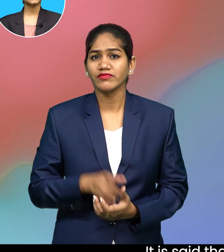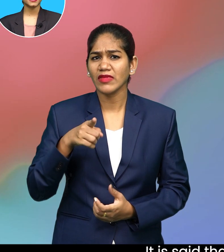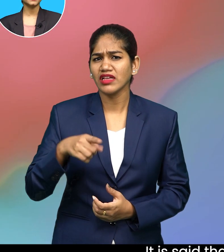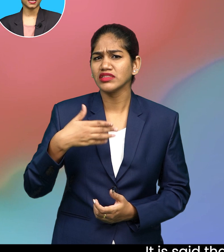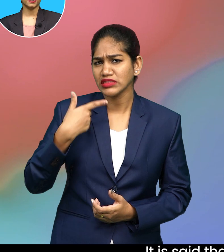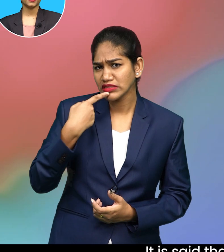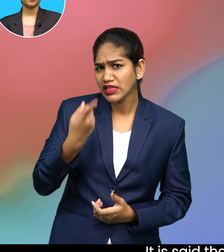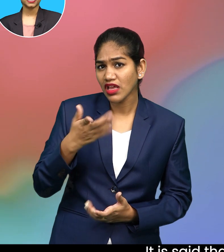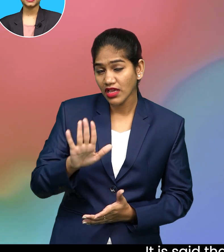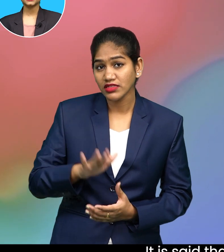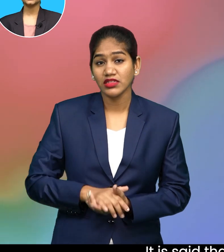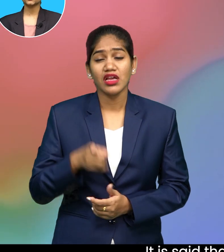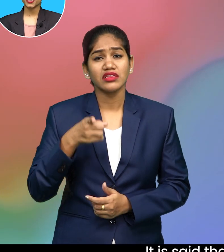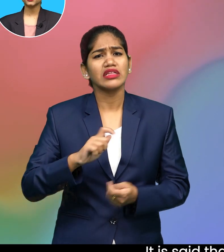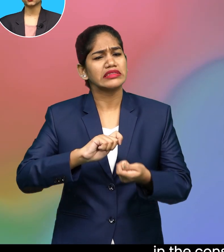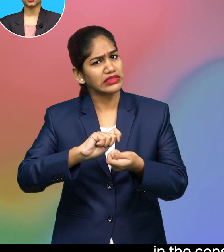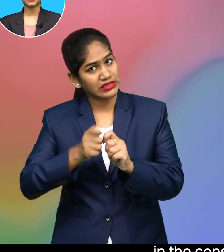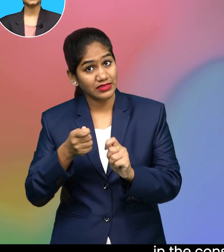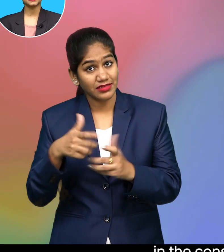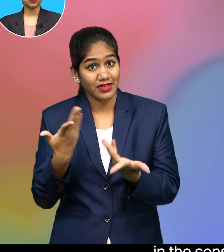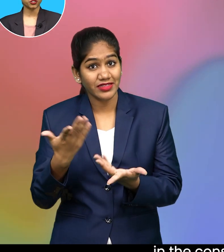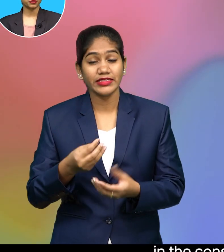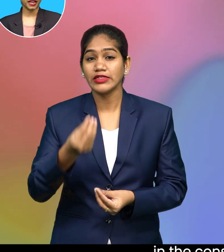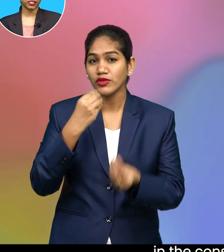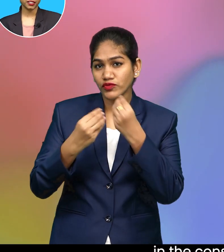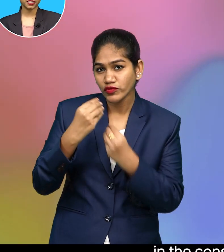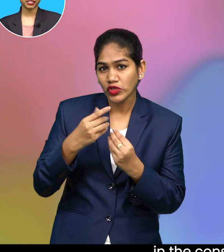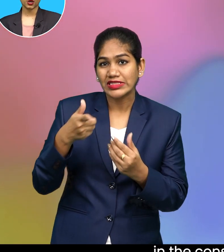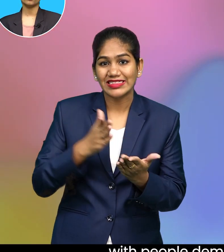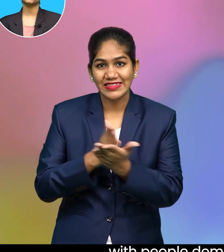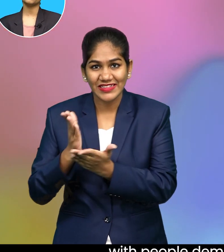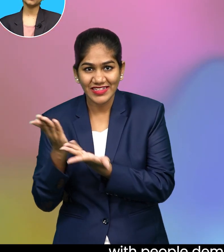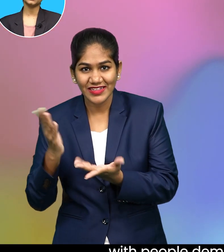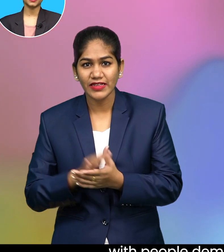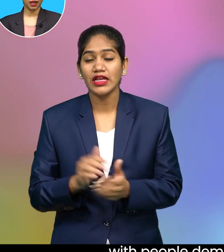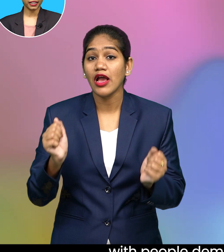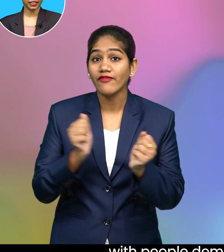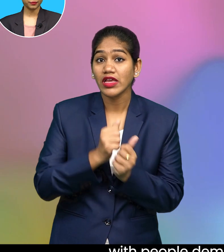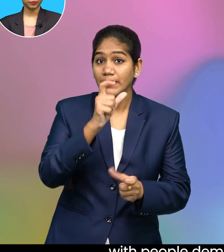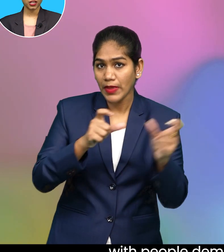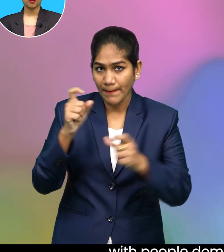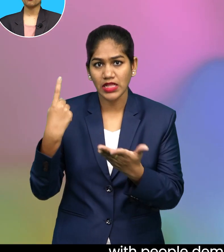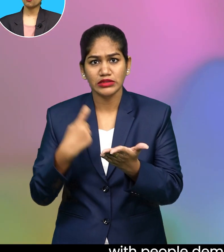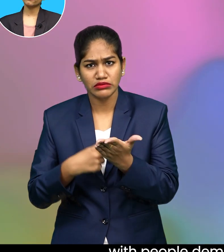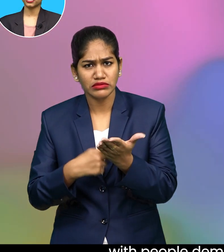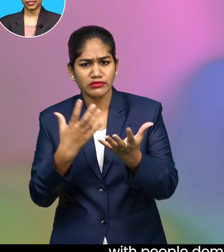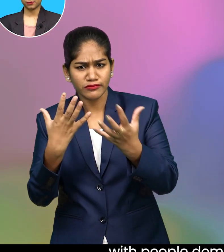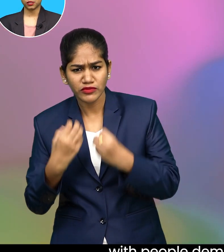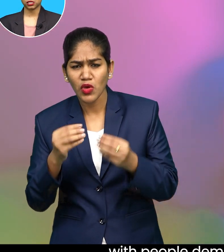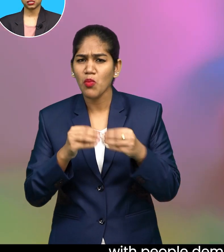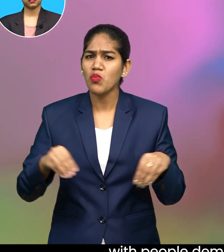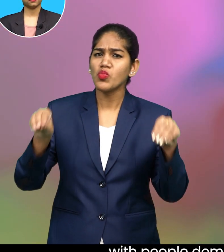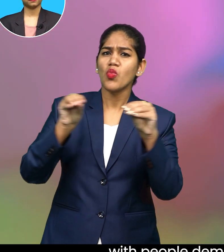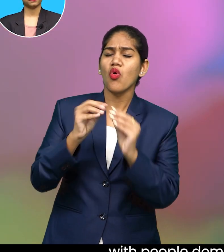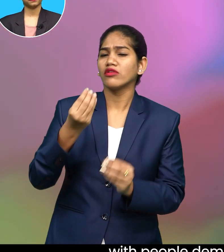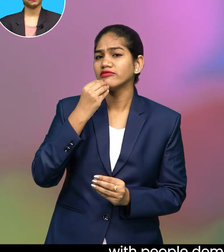It is said that there is a change in the consumption patterns with people demanding more food